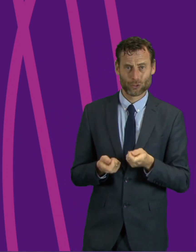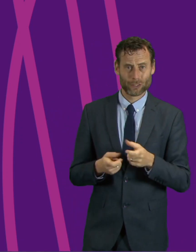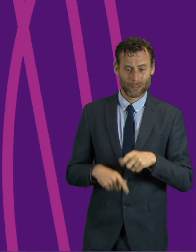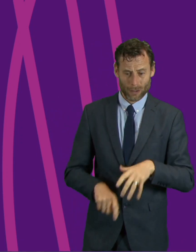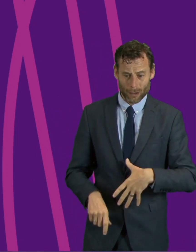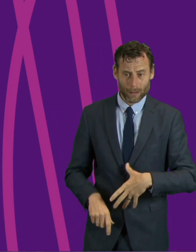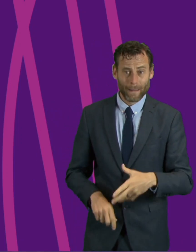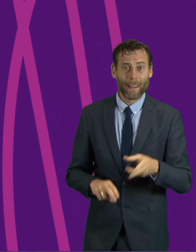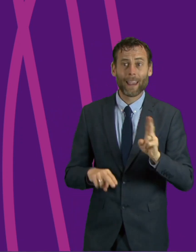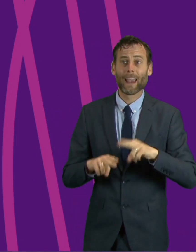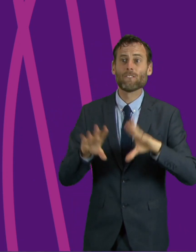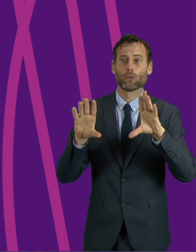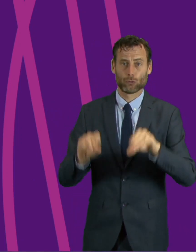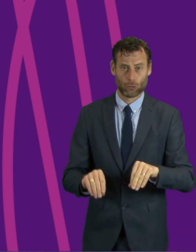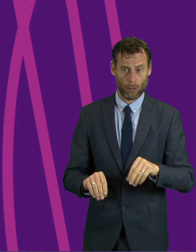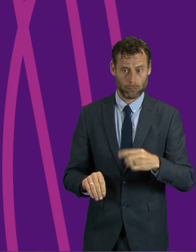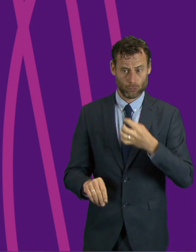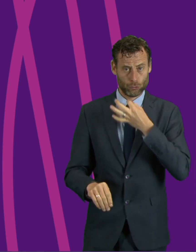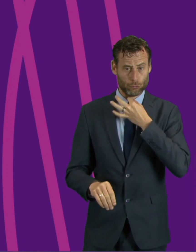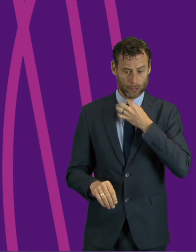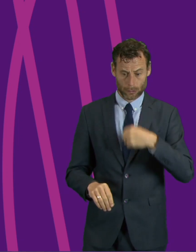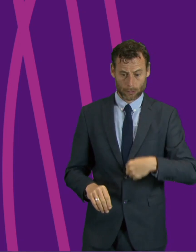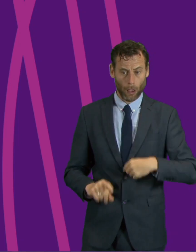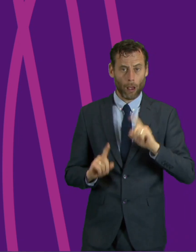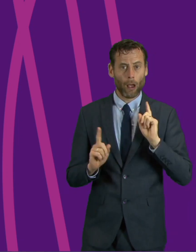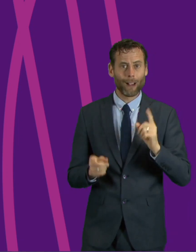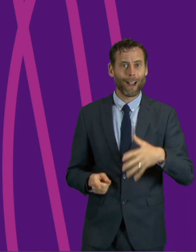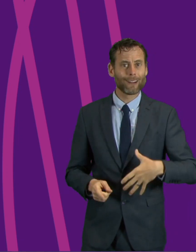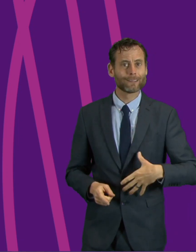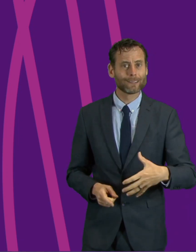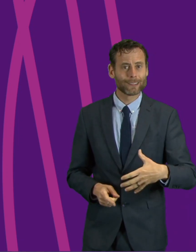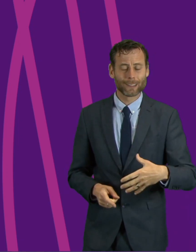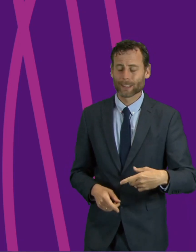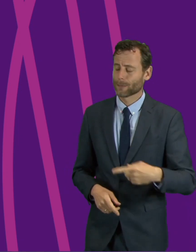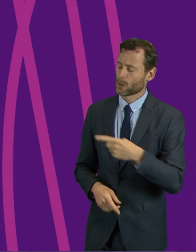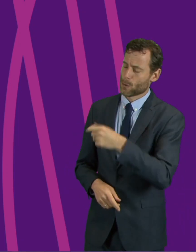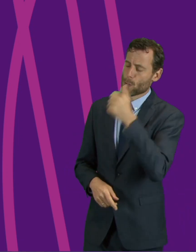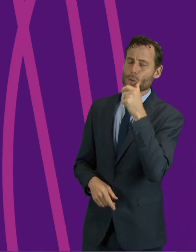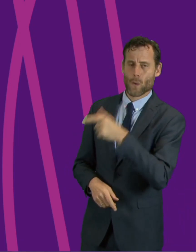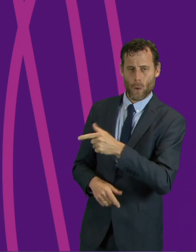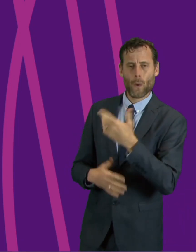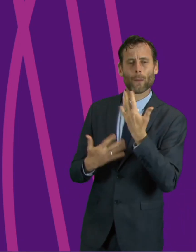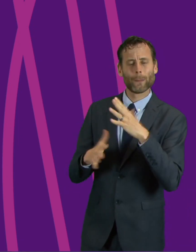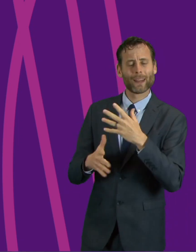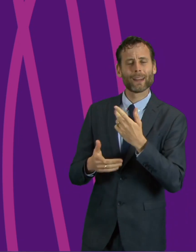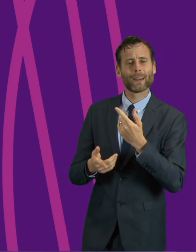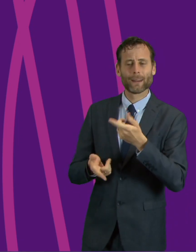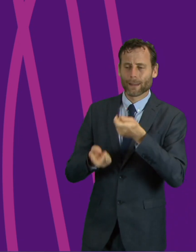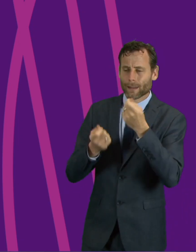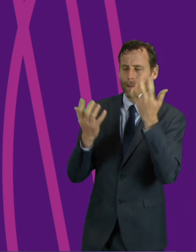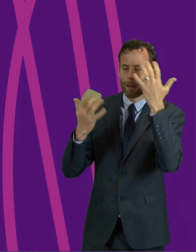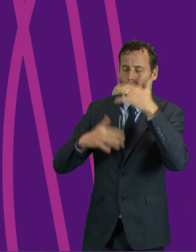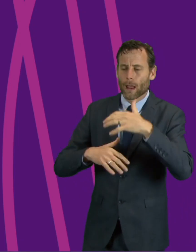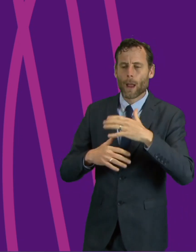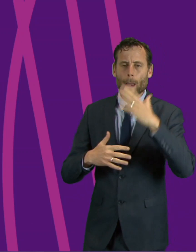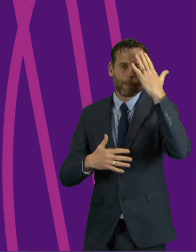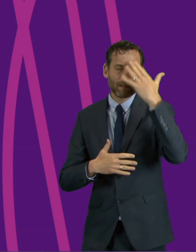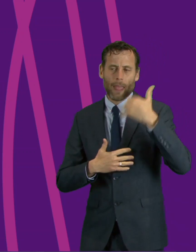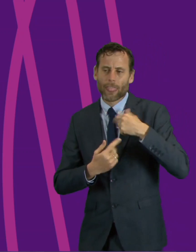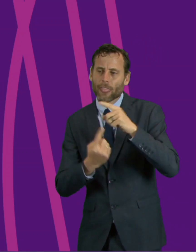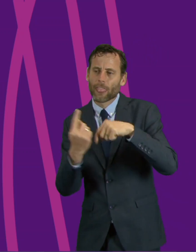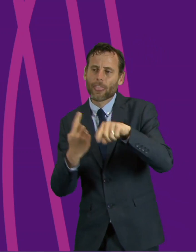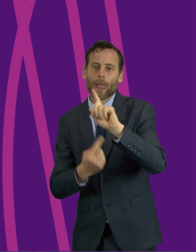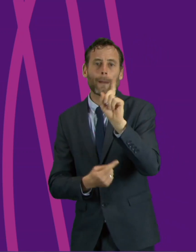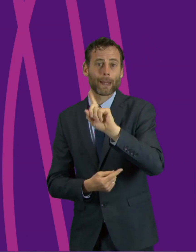is rightly concerned about the impact that COVID restrictions might have on the mental health of the nation, and I can tell her that while IVF is a physical procedure,